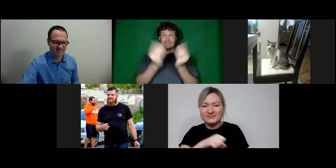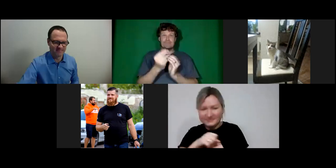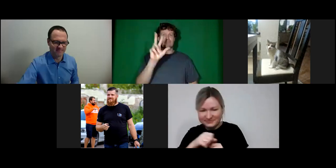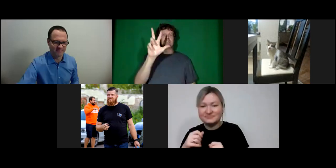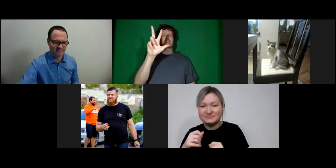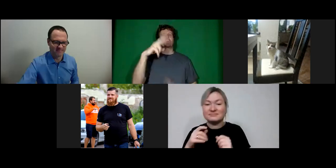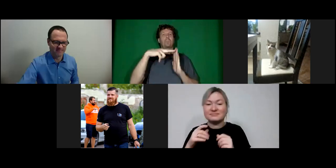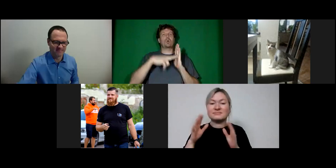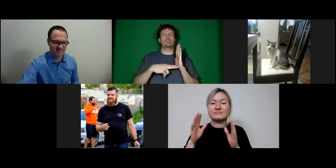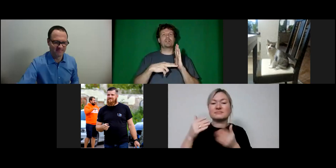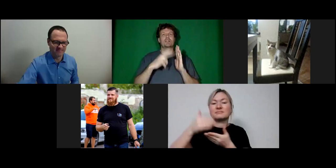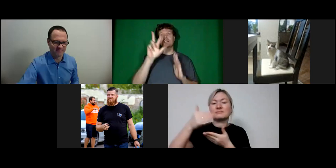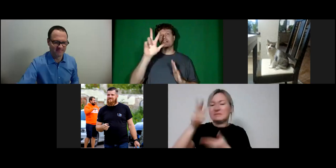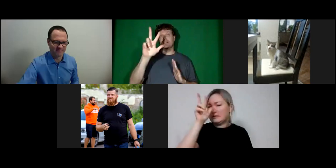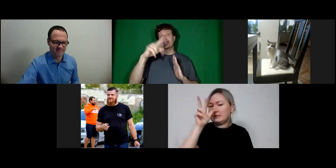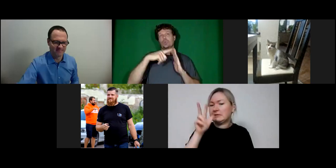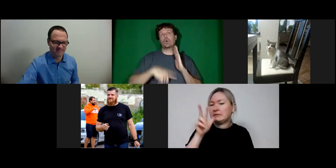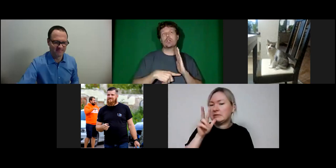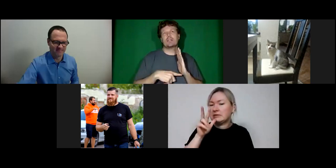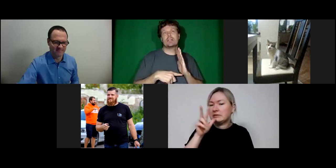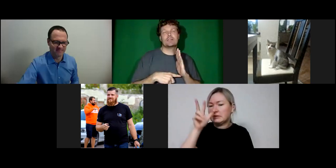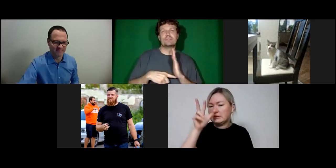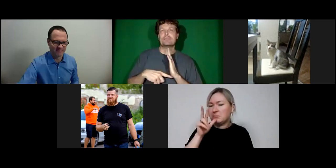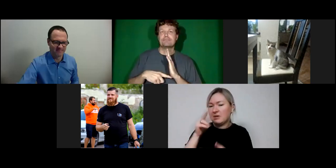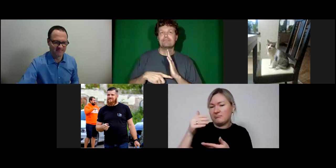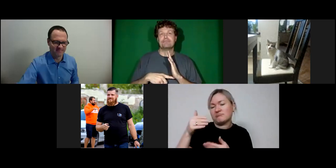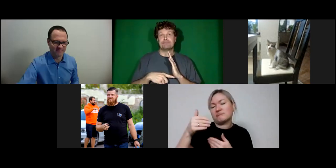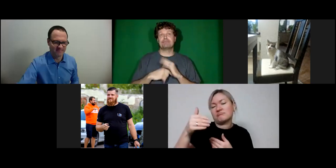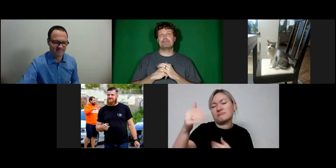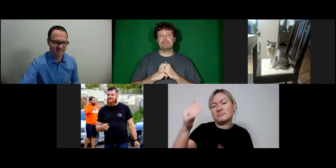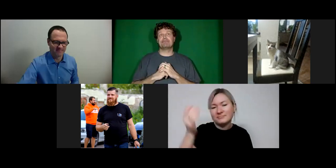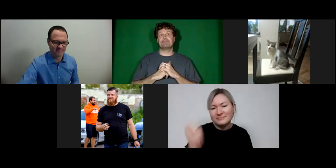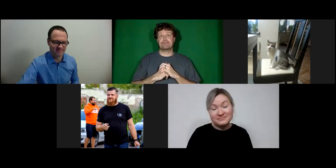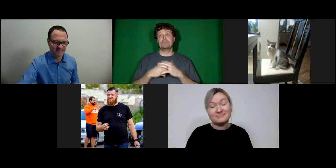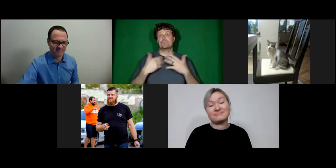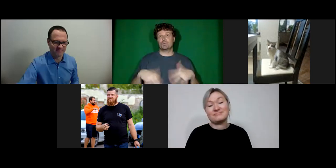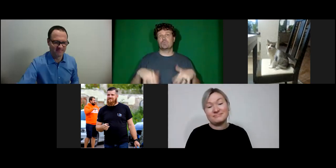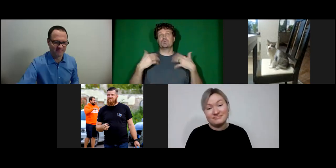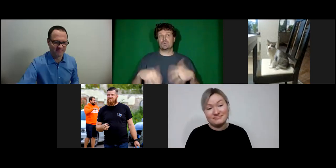And the jury just let me pass to the next round. So I stayed on the show for 3 months.